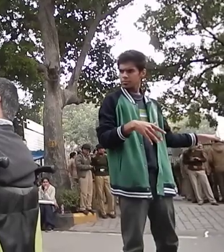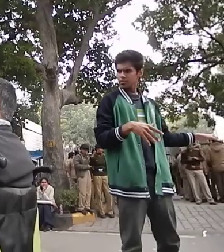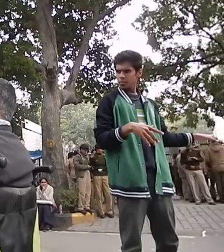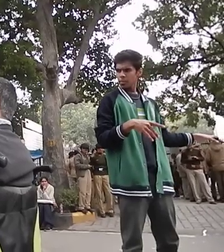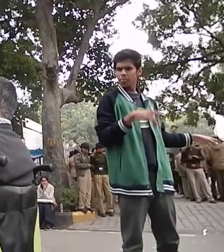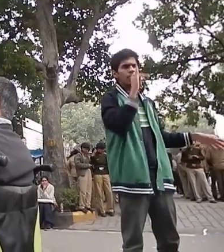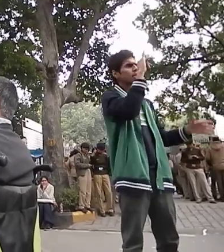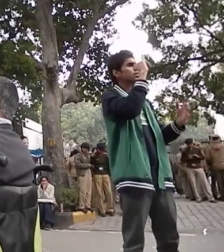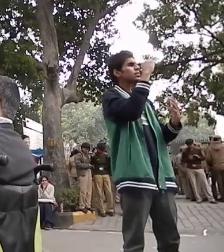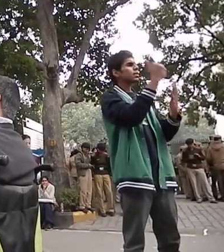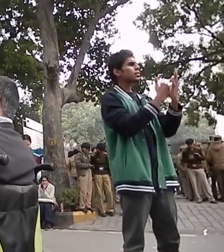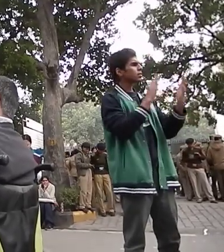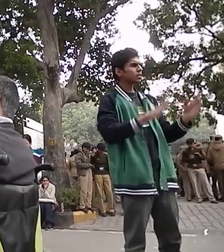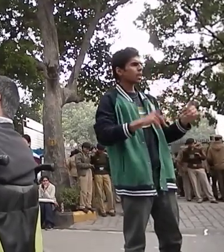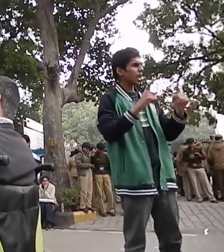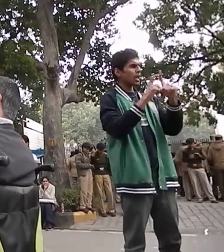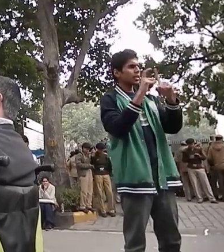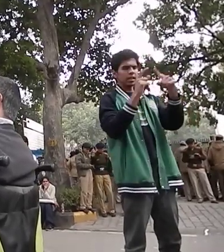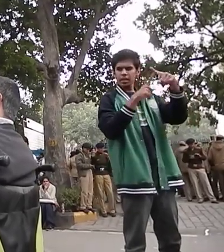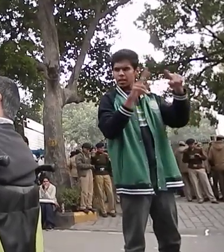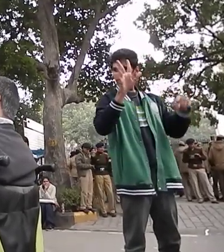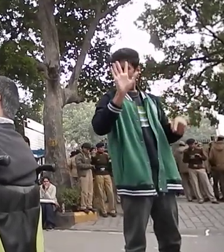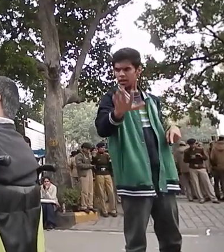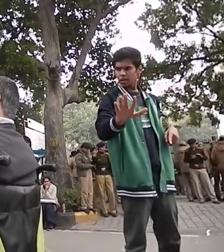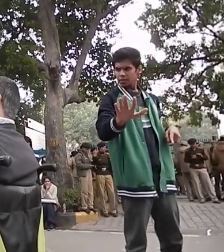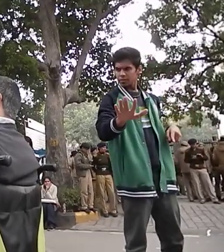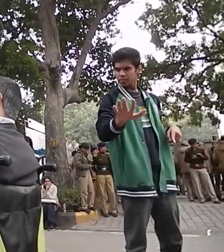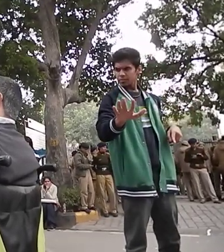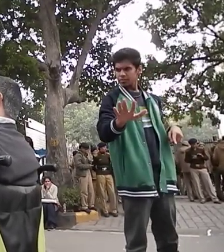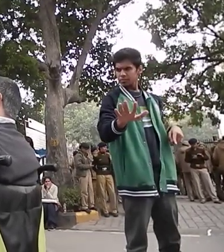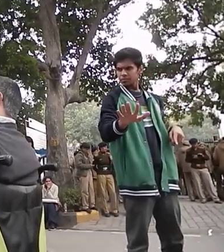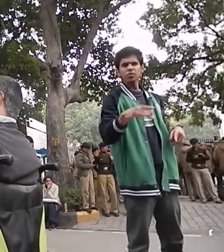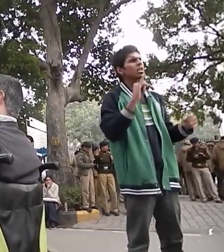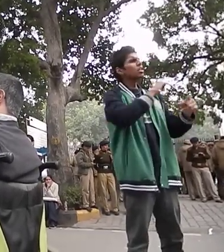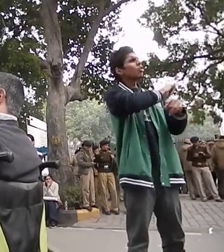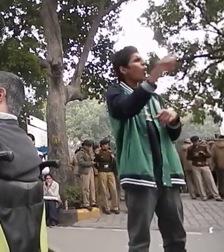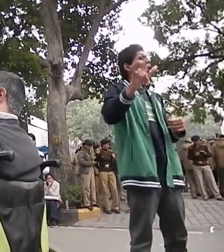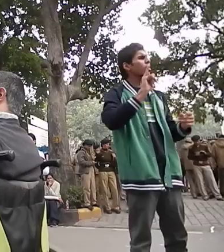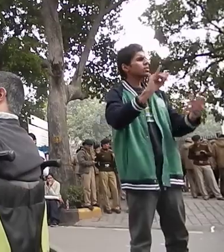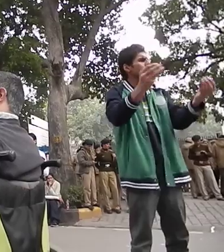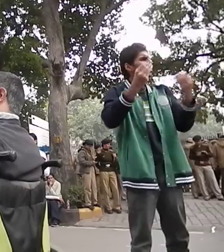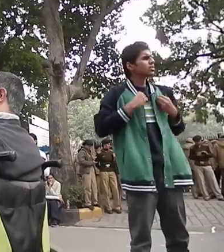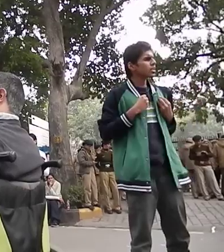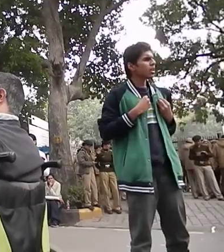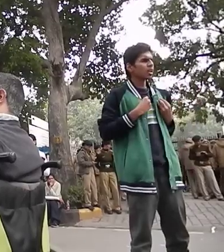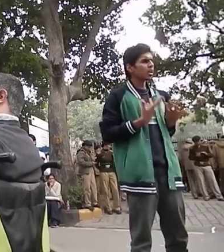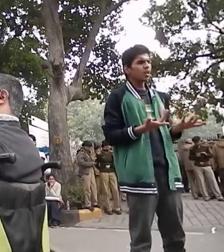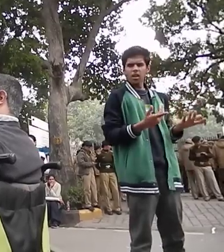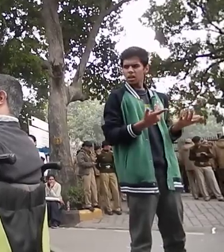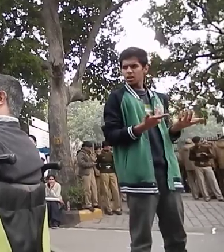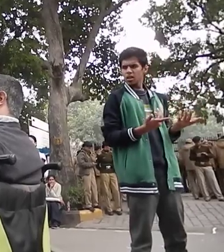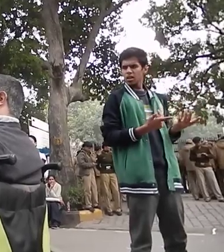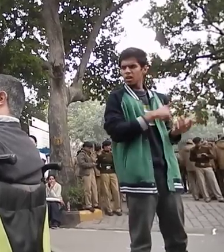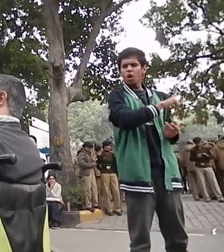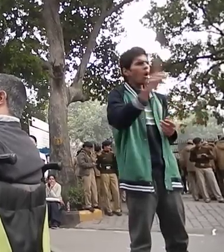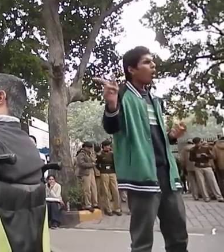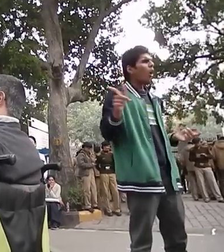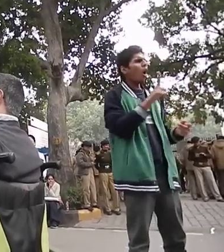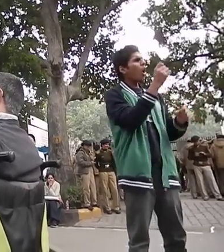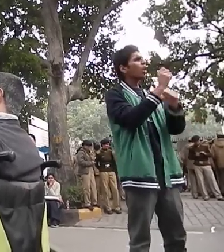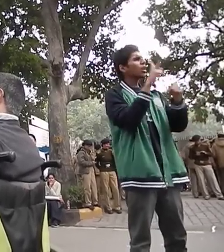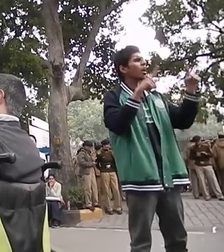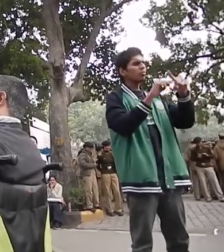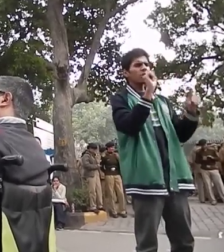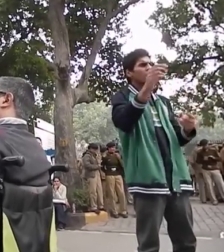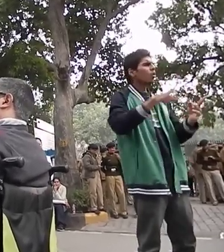belong to Google. All the 6 channels are public broadcasters. All the 6 channels are run on public money, on taxpayers' money. And